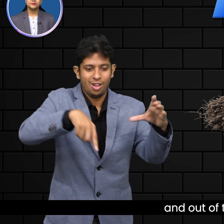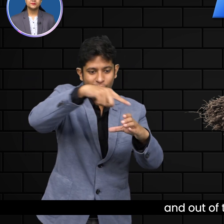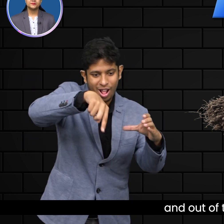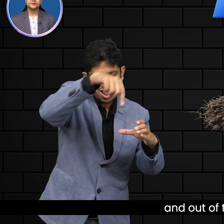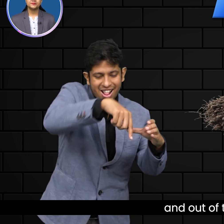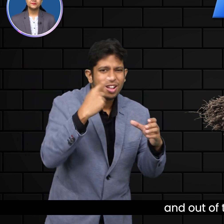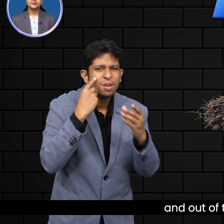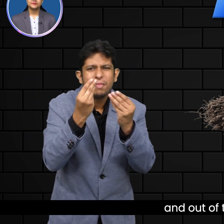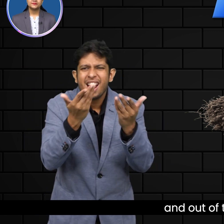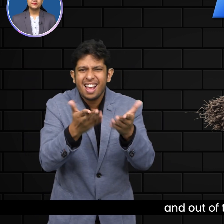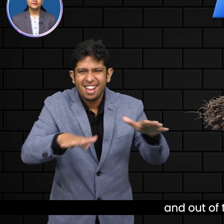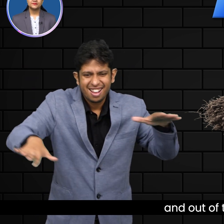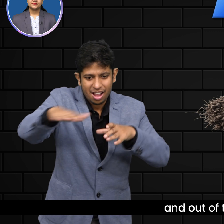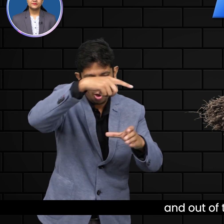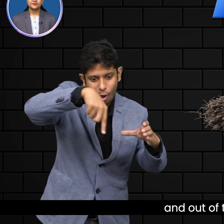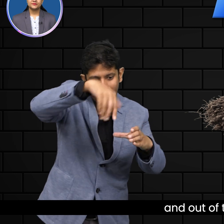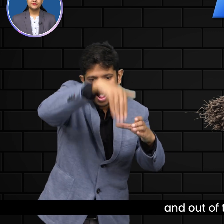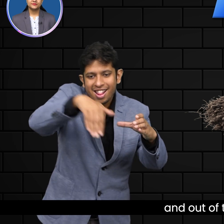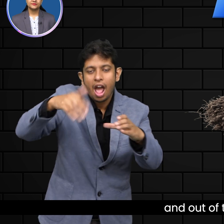soil.